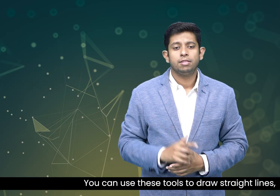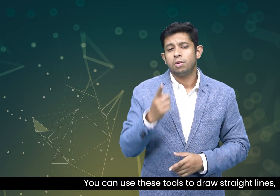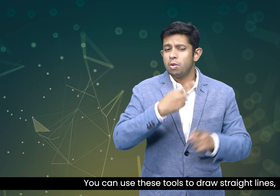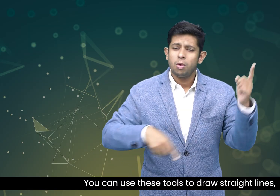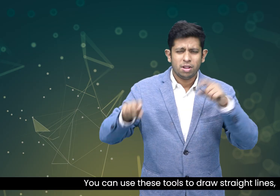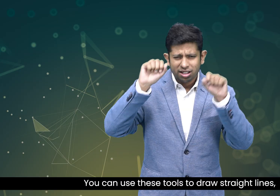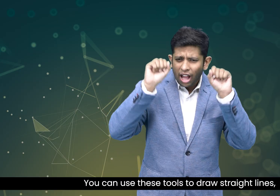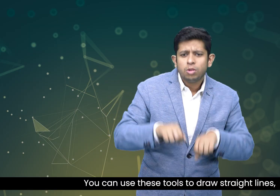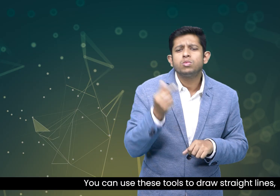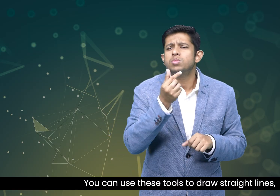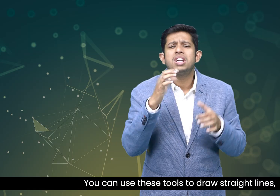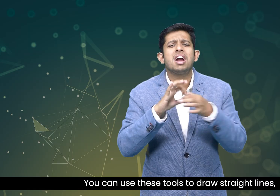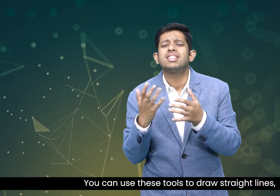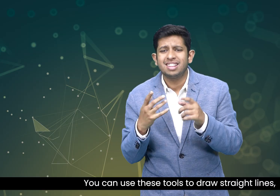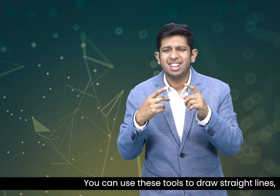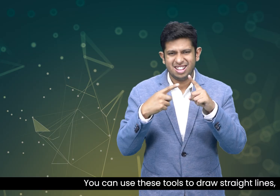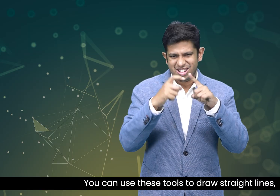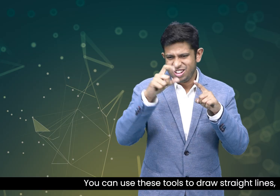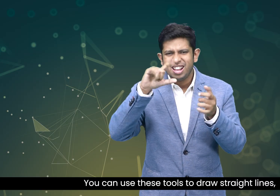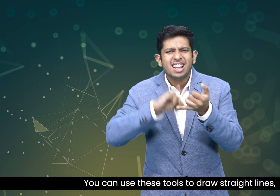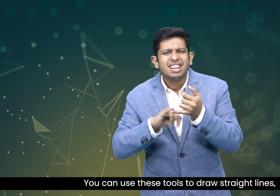You can use these tools to draw straight lines,